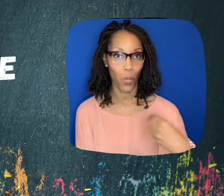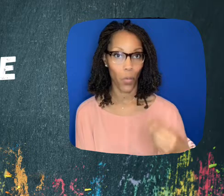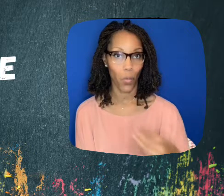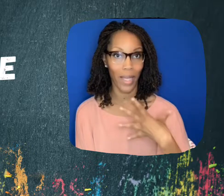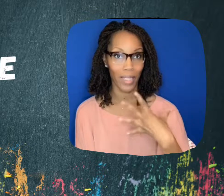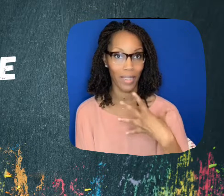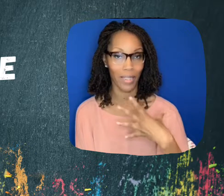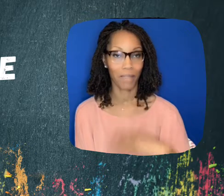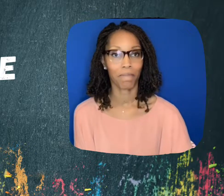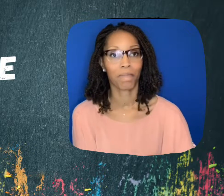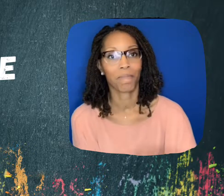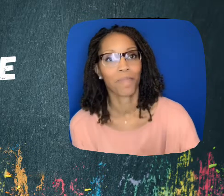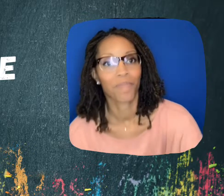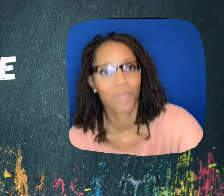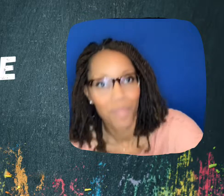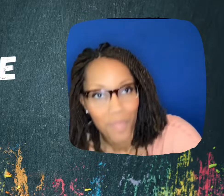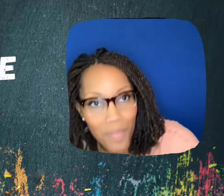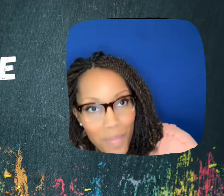for white.